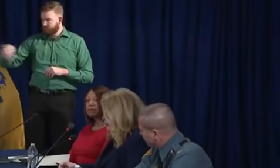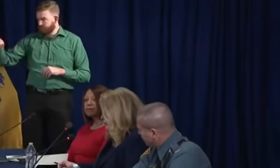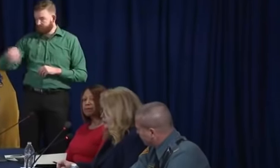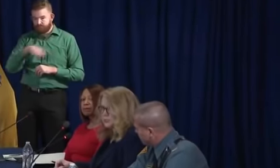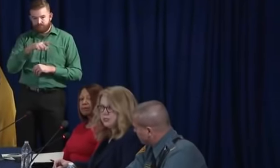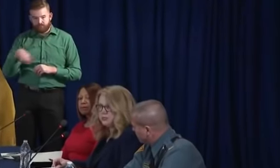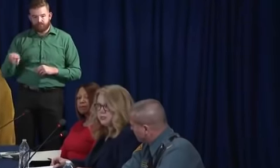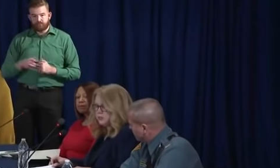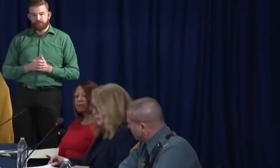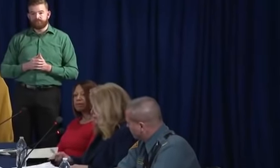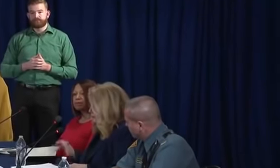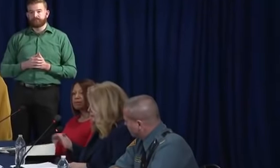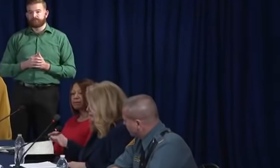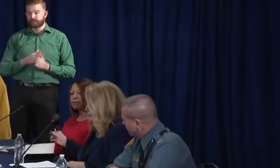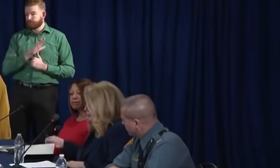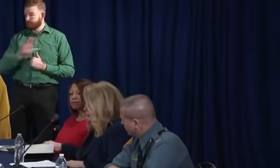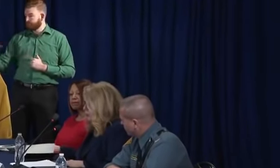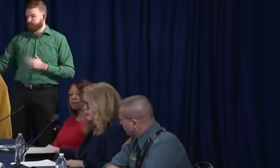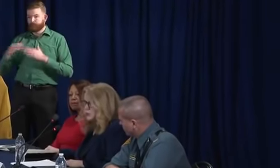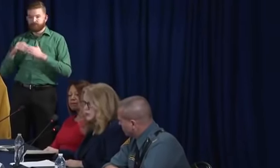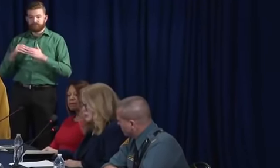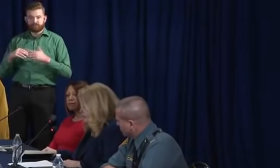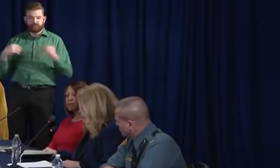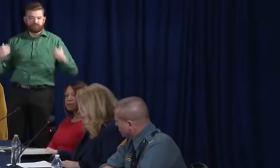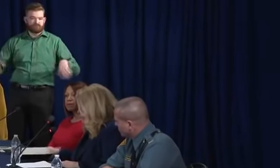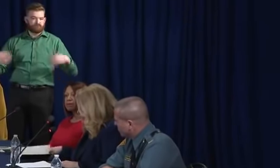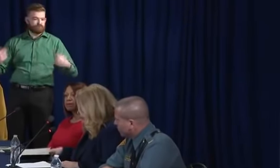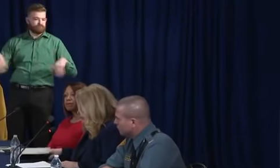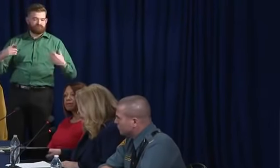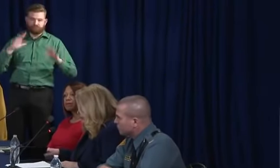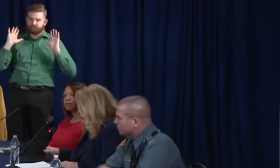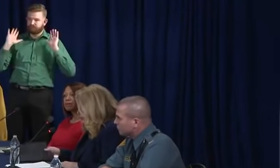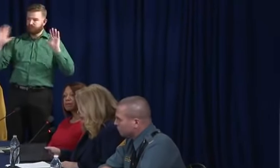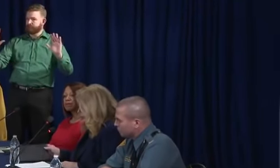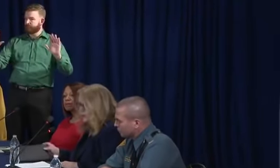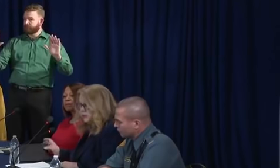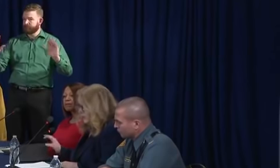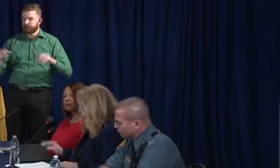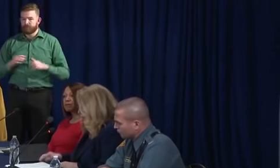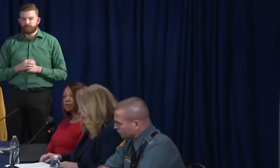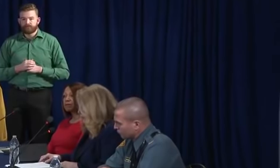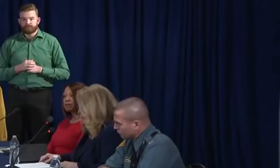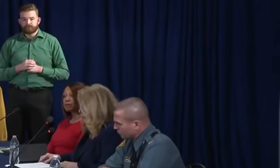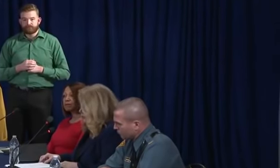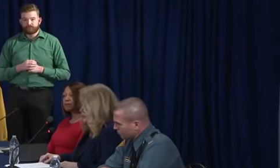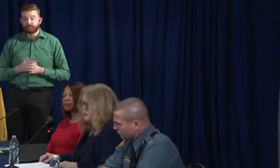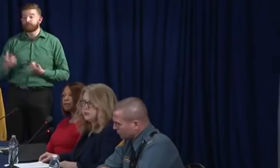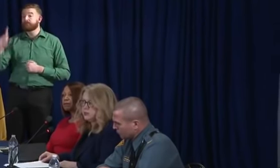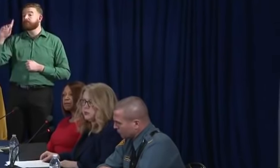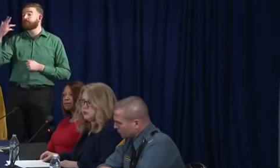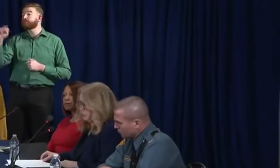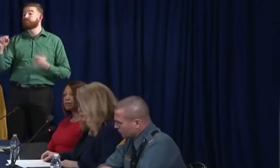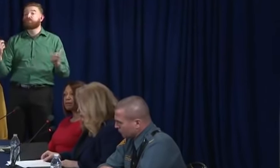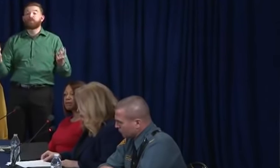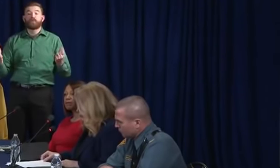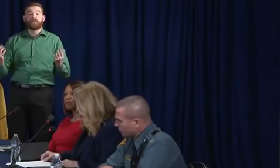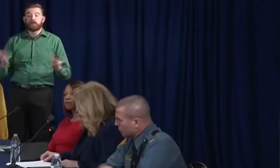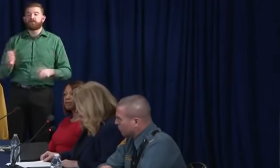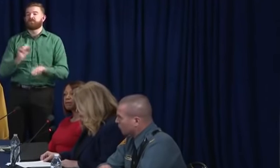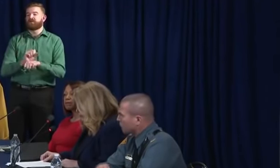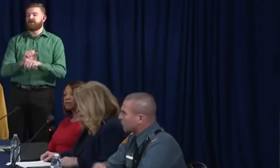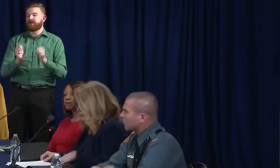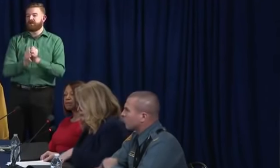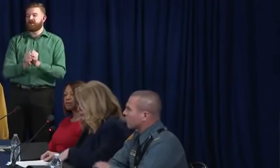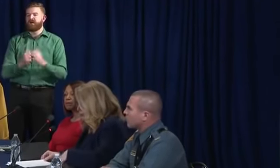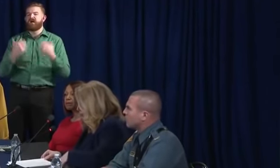your leadership during this difficult time. In Human Services, we're actively working with the frontline health and social services workforce to support